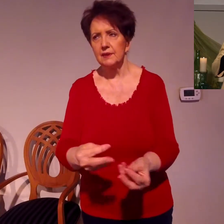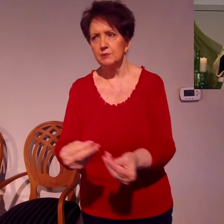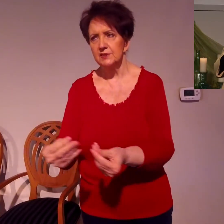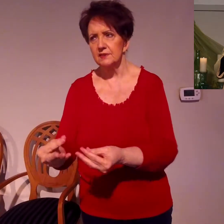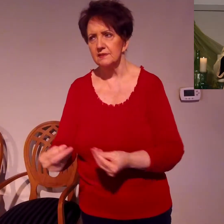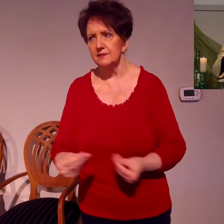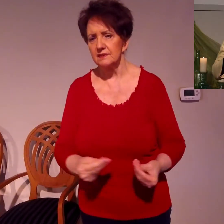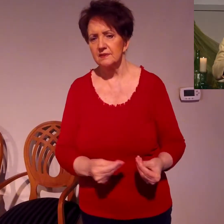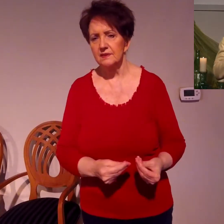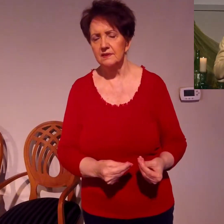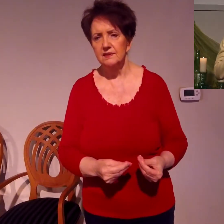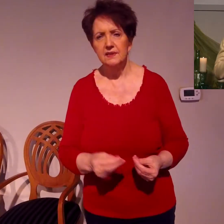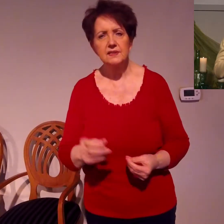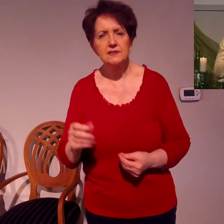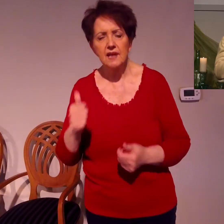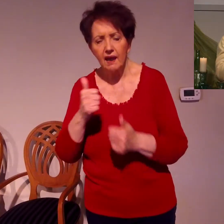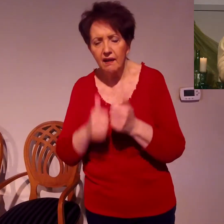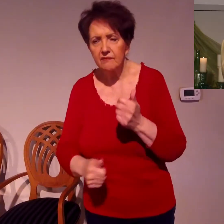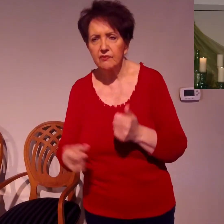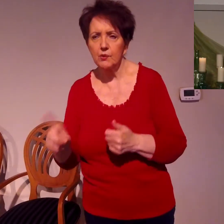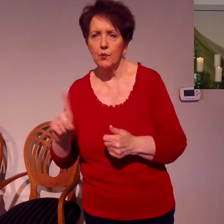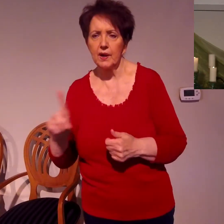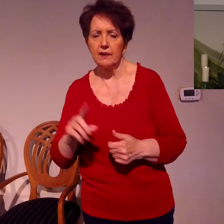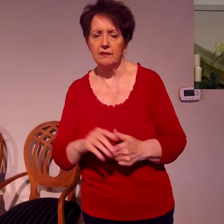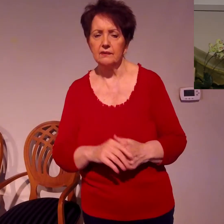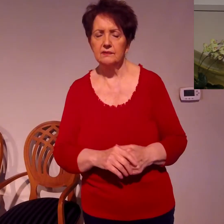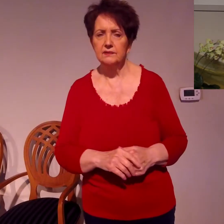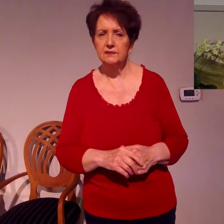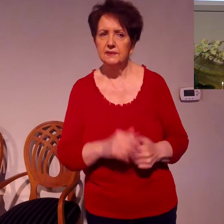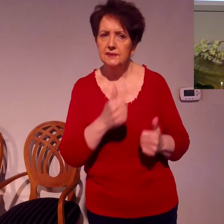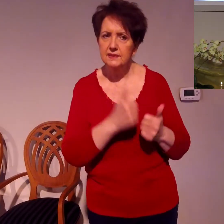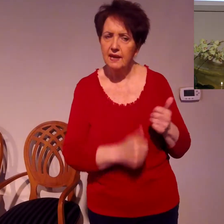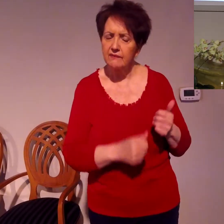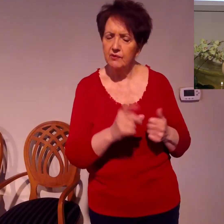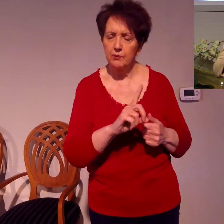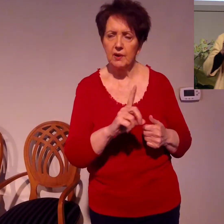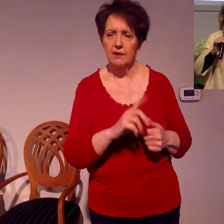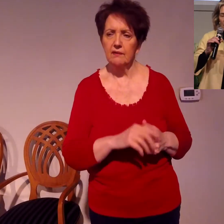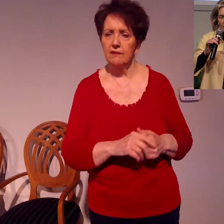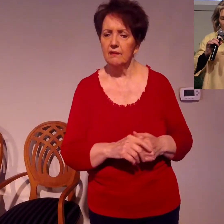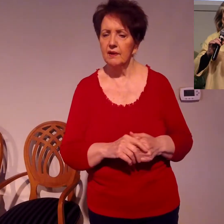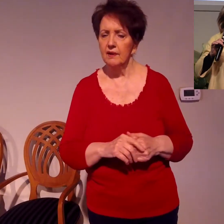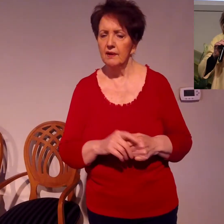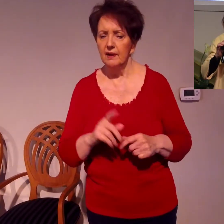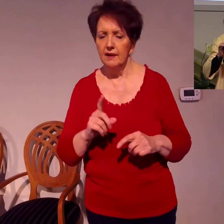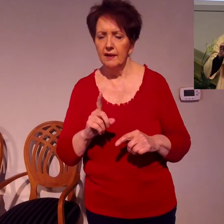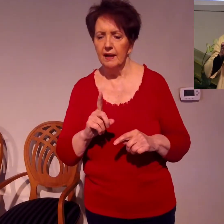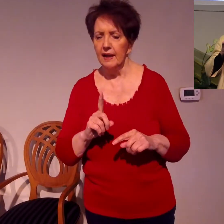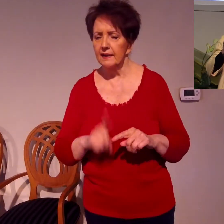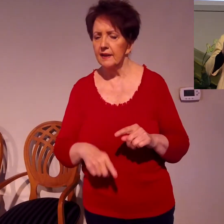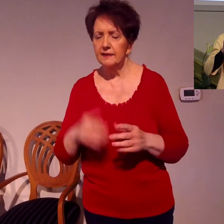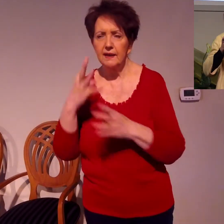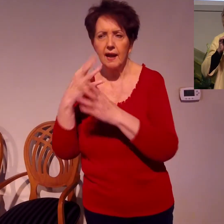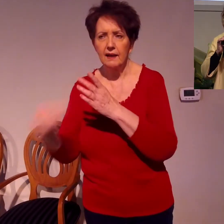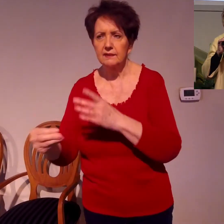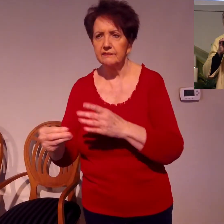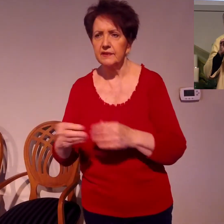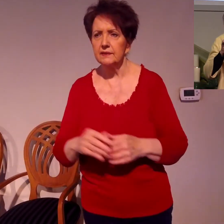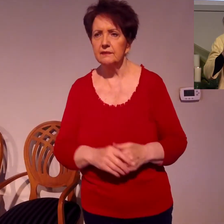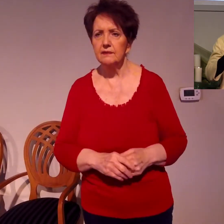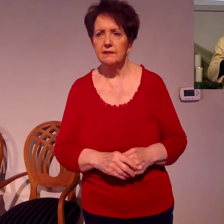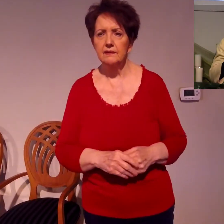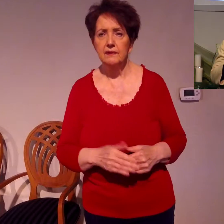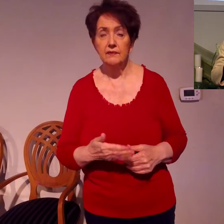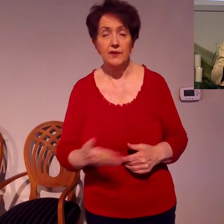And it's everywhere. There's not a place where it's not. There's not a place where I can go. There's not a thought. There are